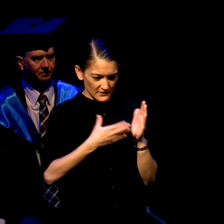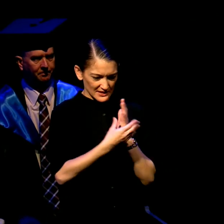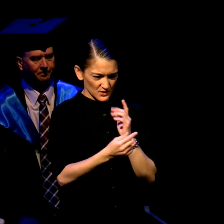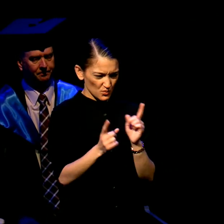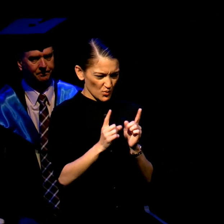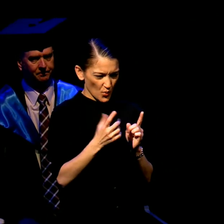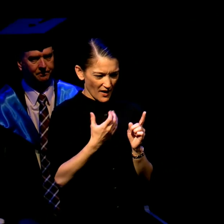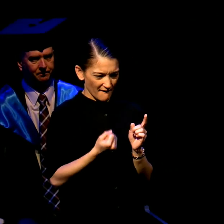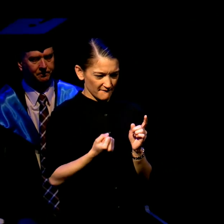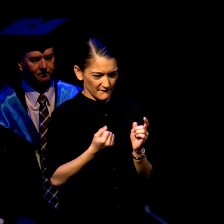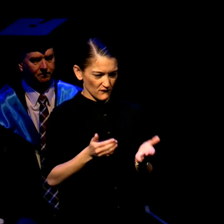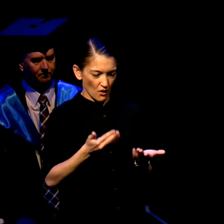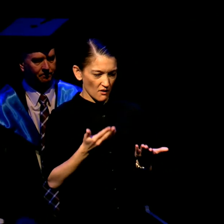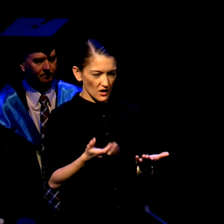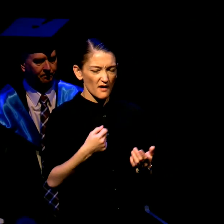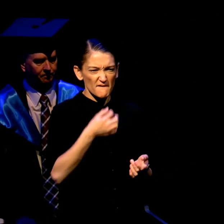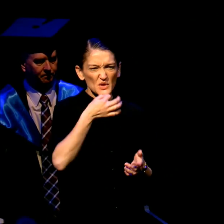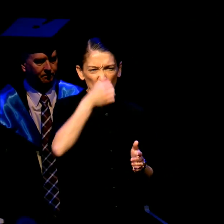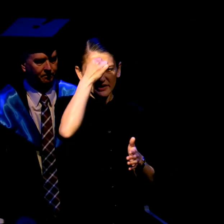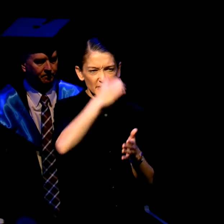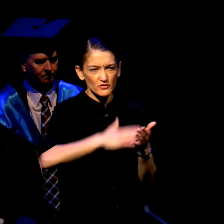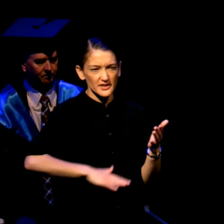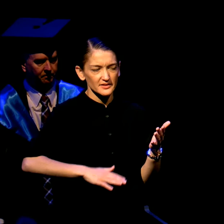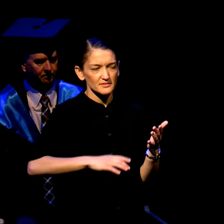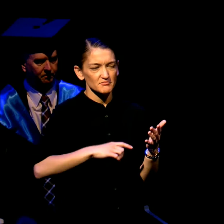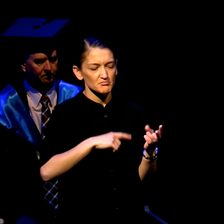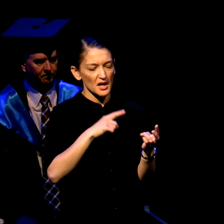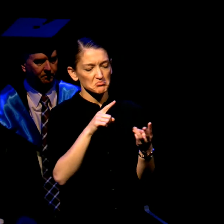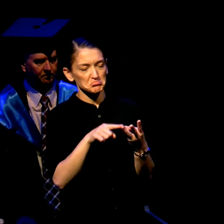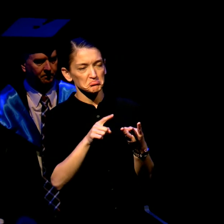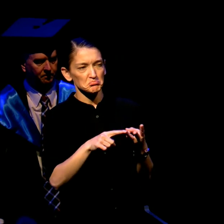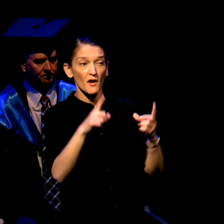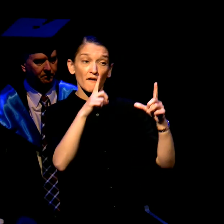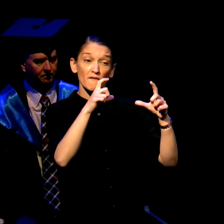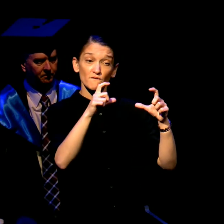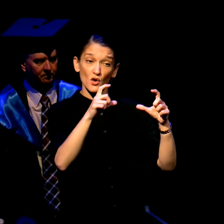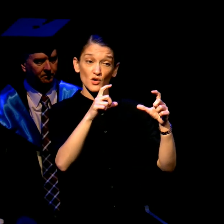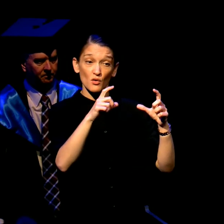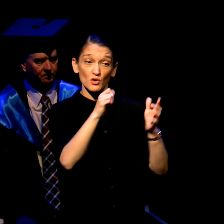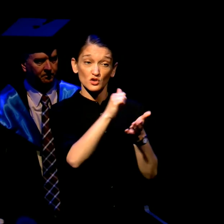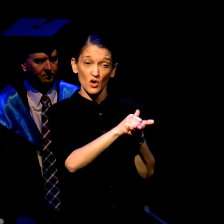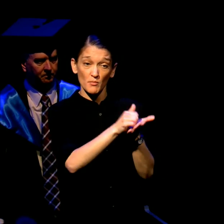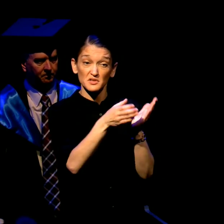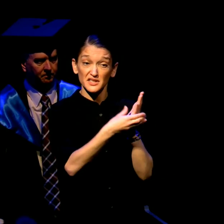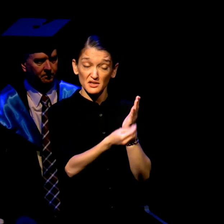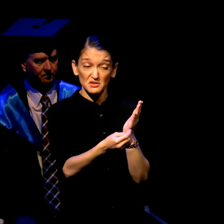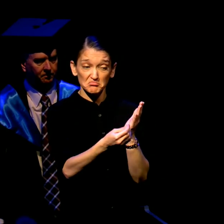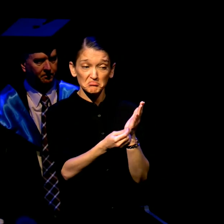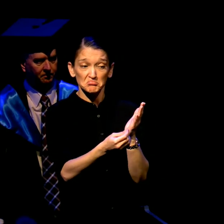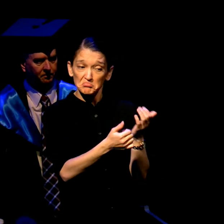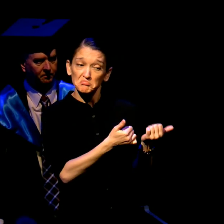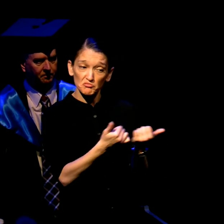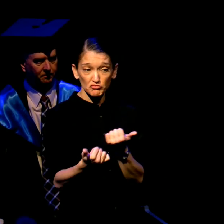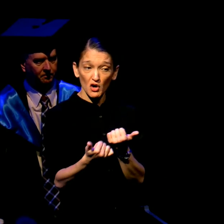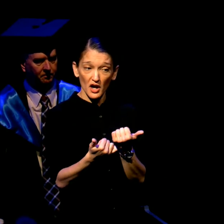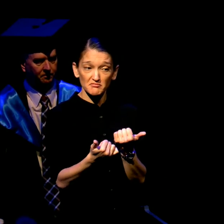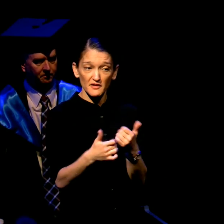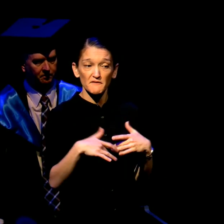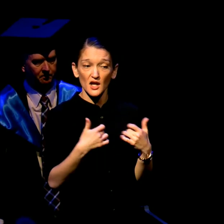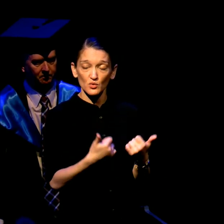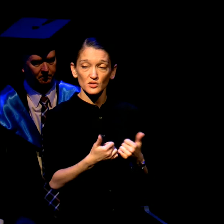in the world, and I found that my Photoshop skills that I learnt at university gave me something to fall back on. For those of you who